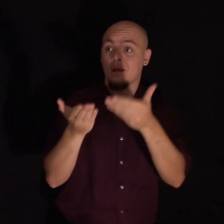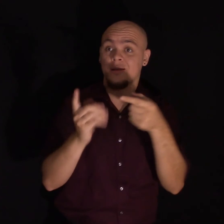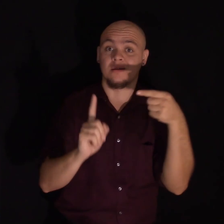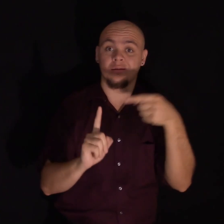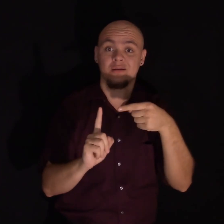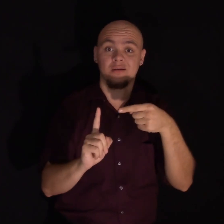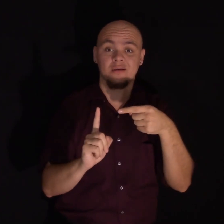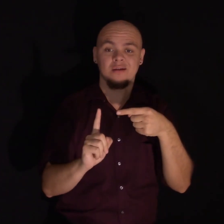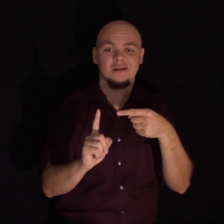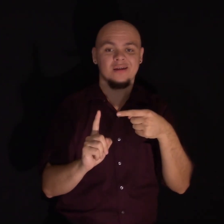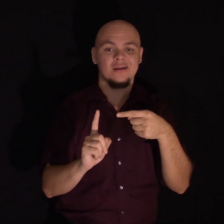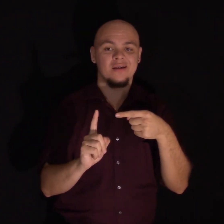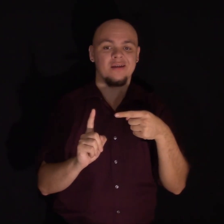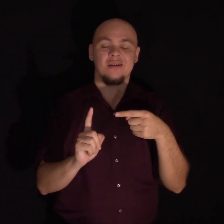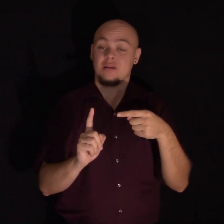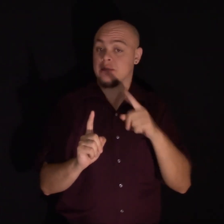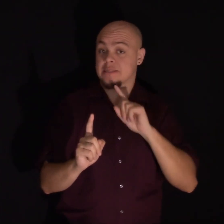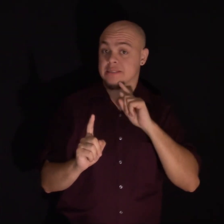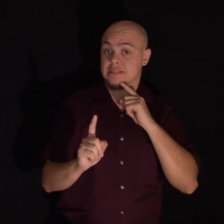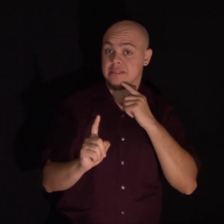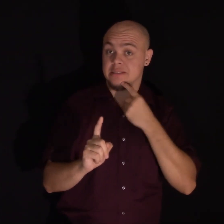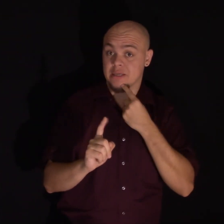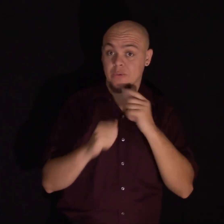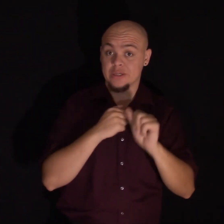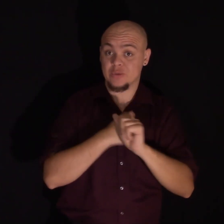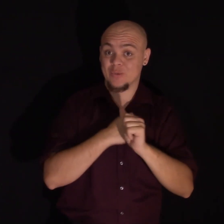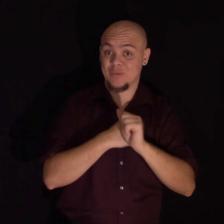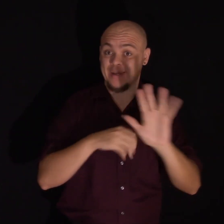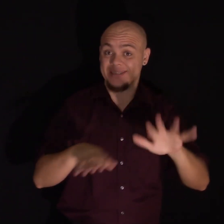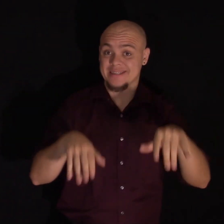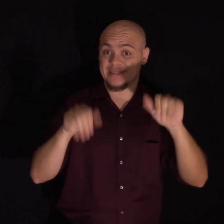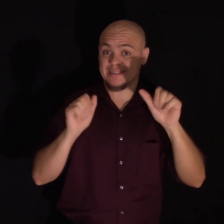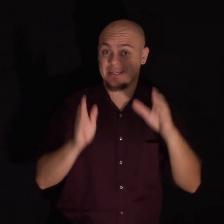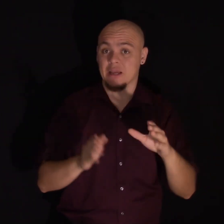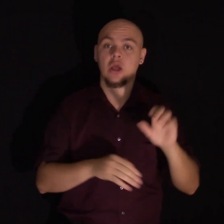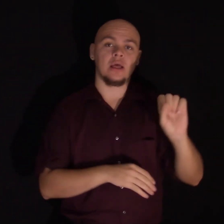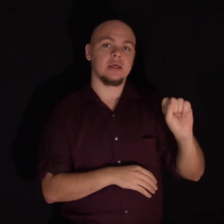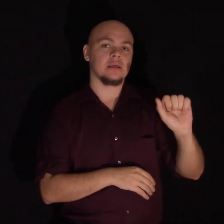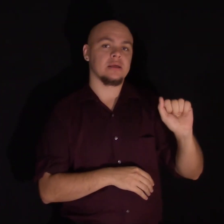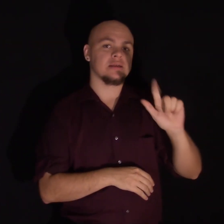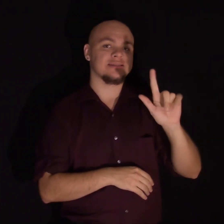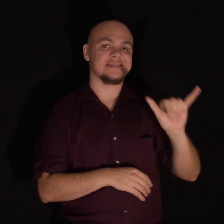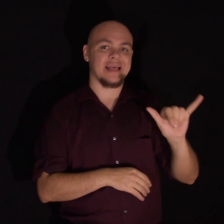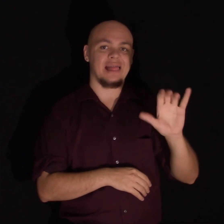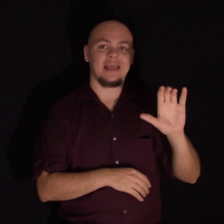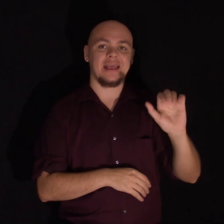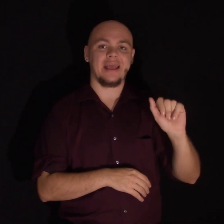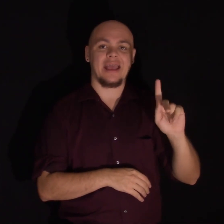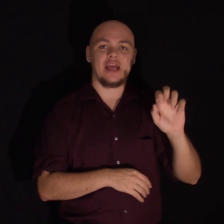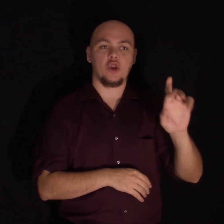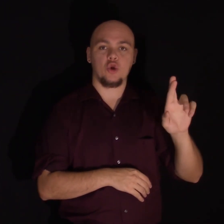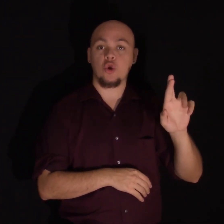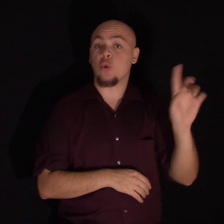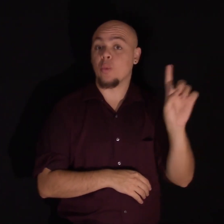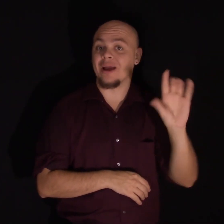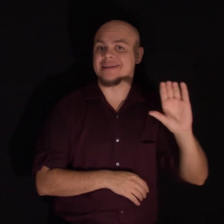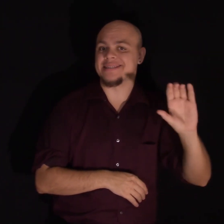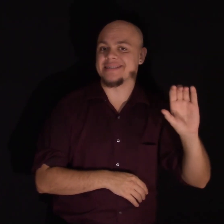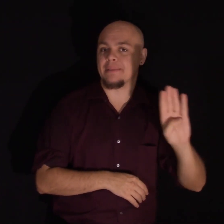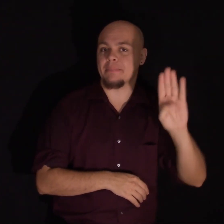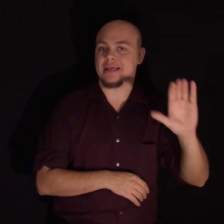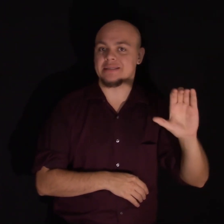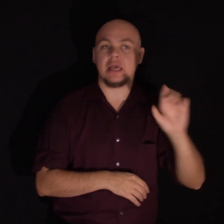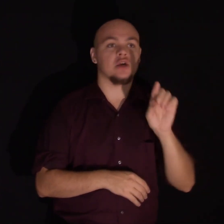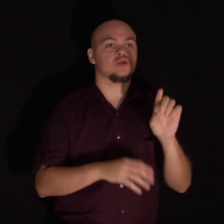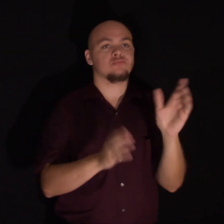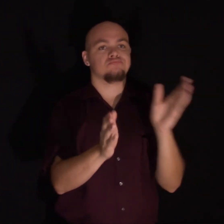of the tastemaker and serious risk taker, Sally Catto at the CBC. She greenlit the